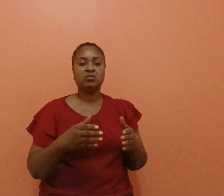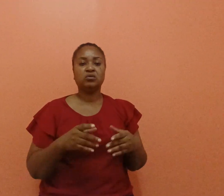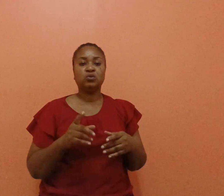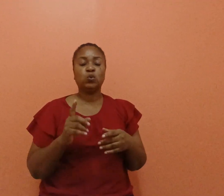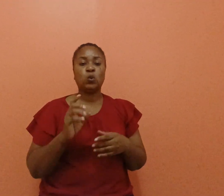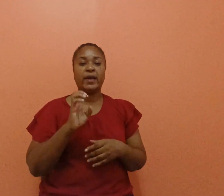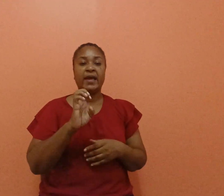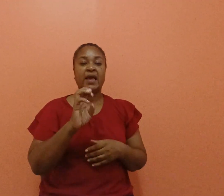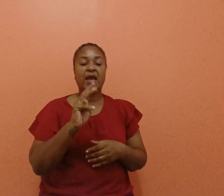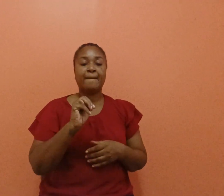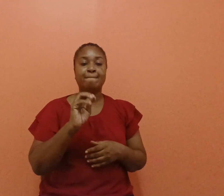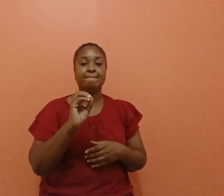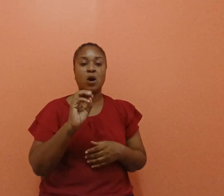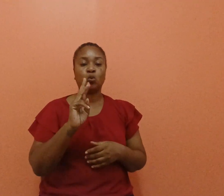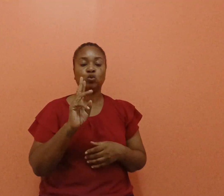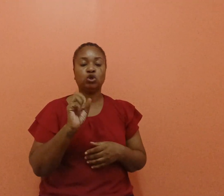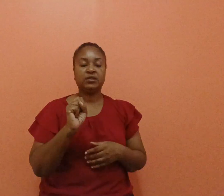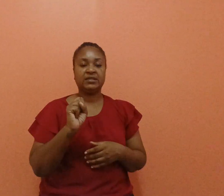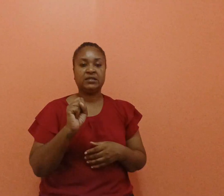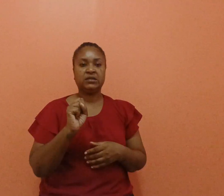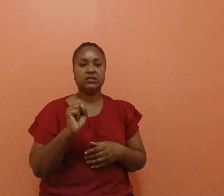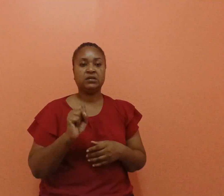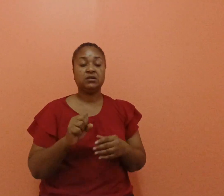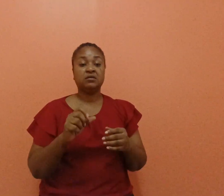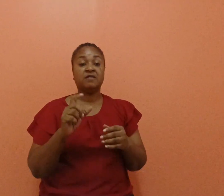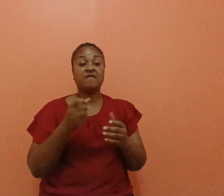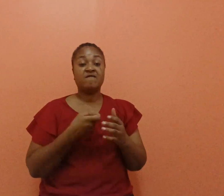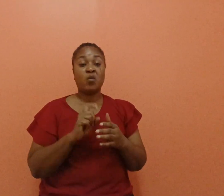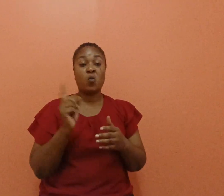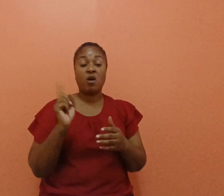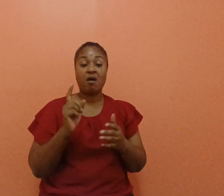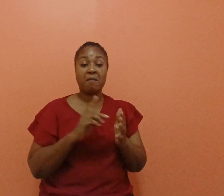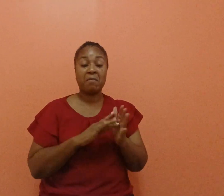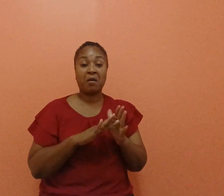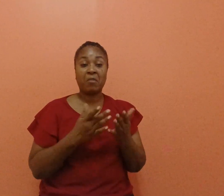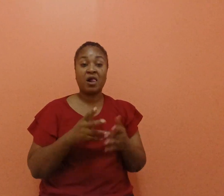Luke 24, verses 13 to 35.